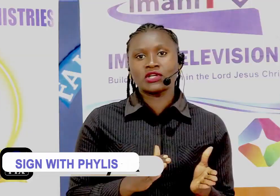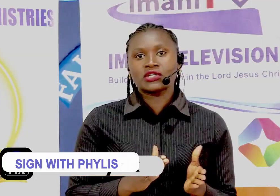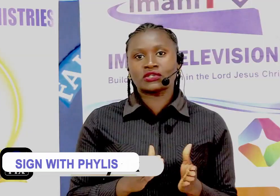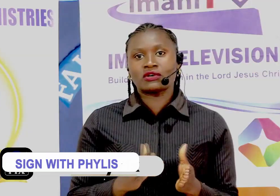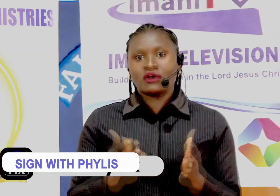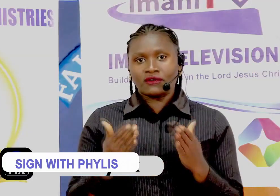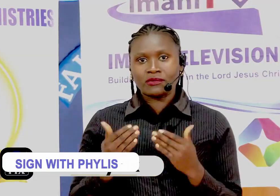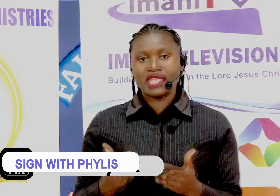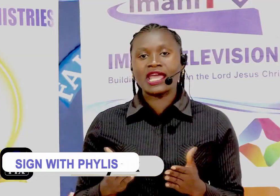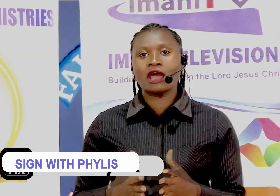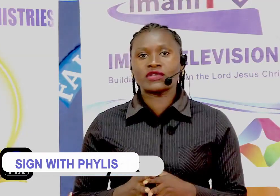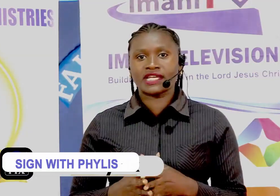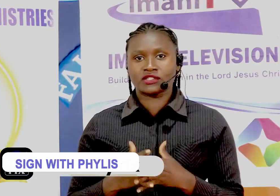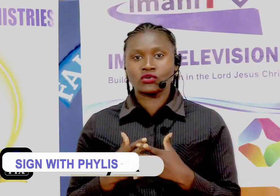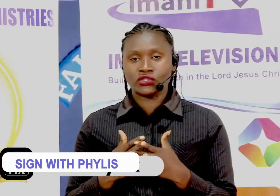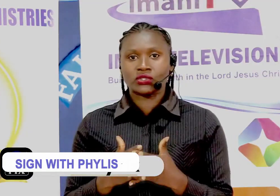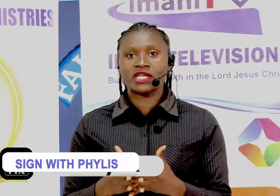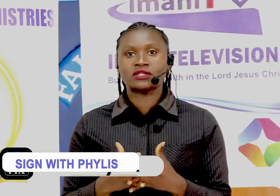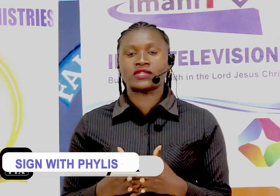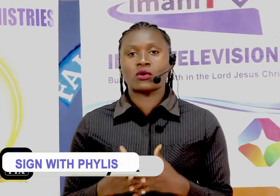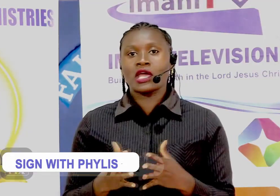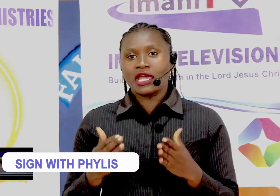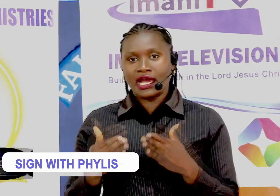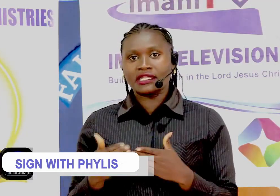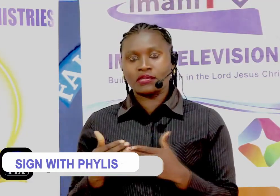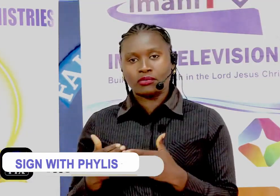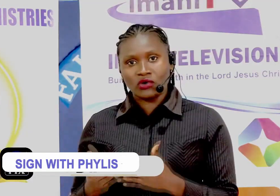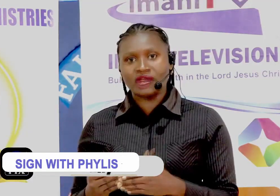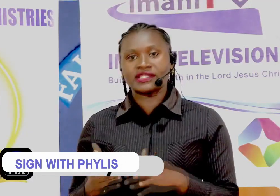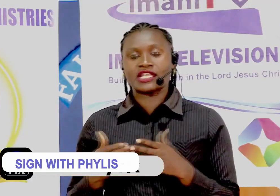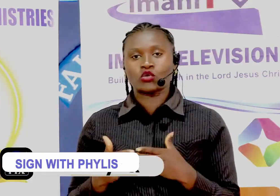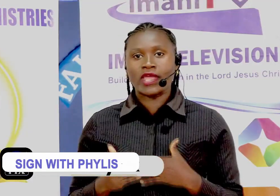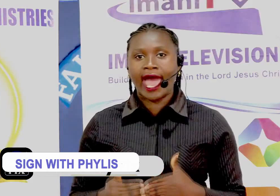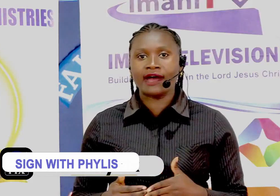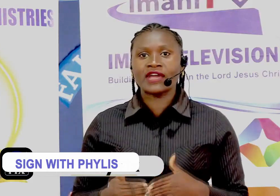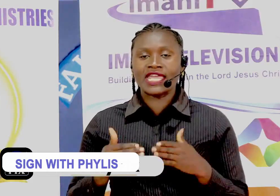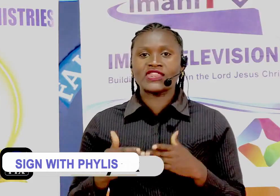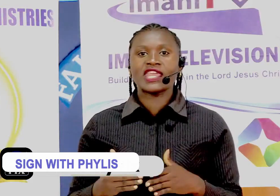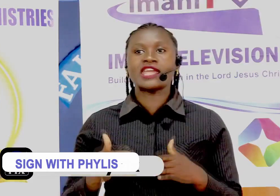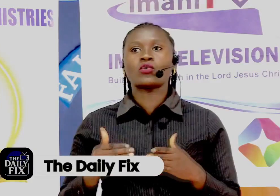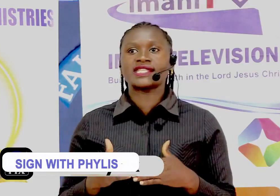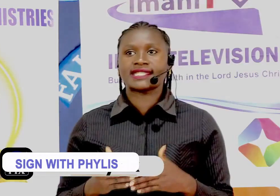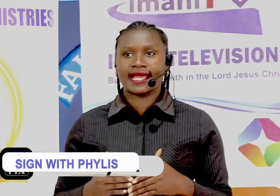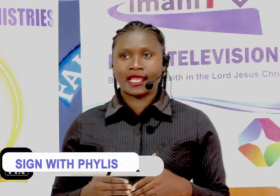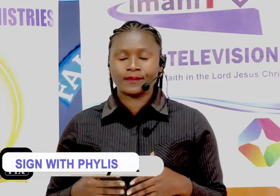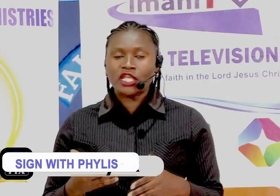So from here we just go straight on the pronouns that we have, and then we sign